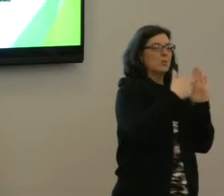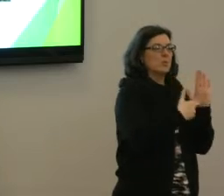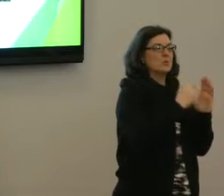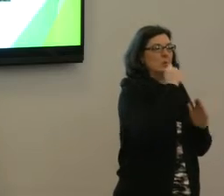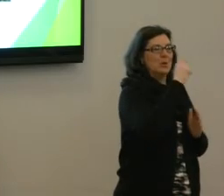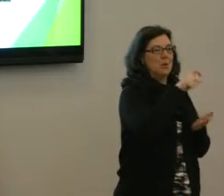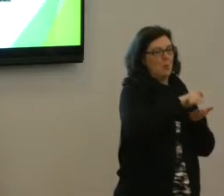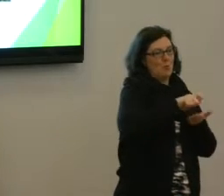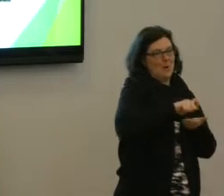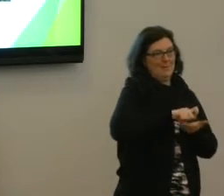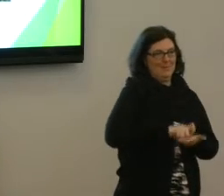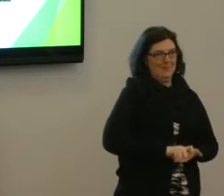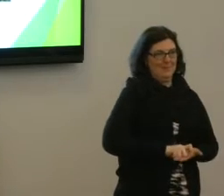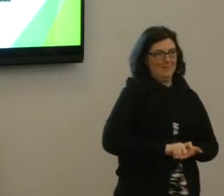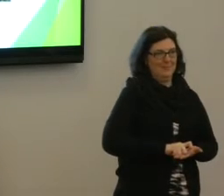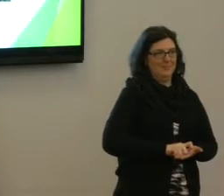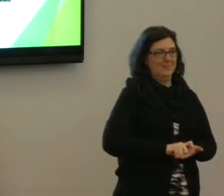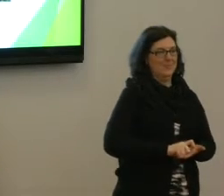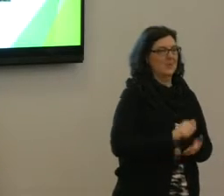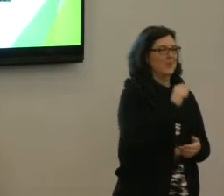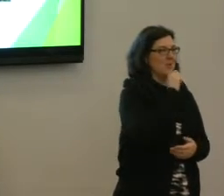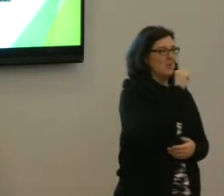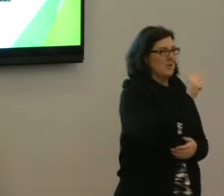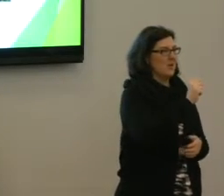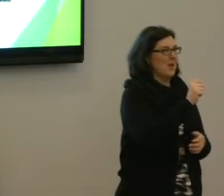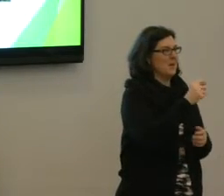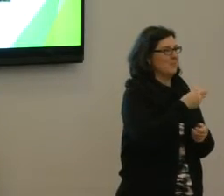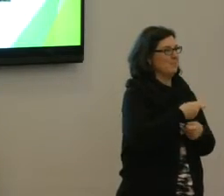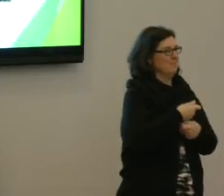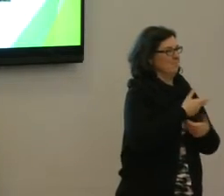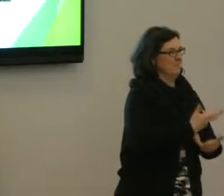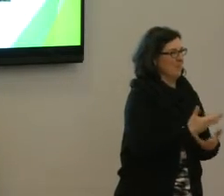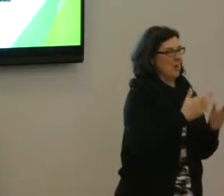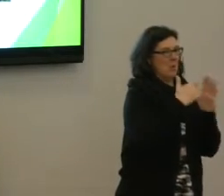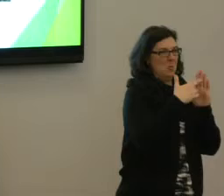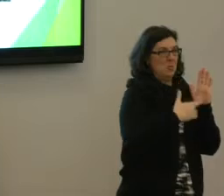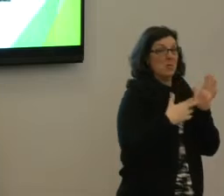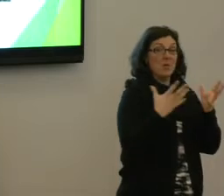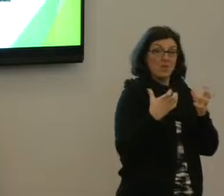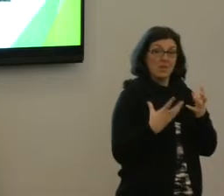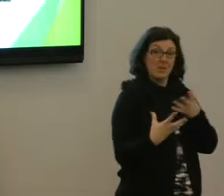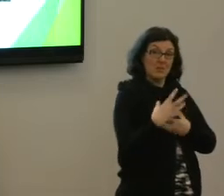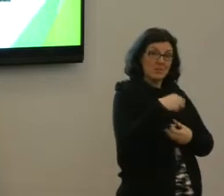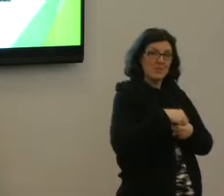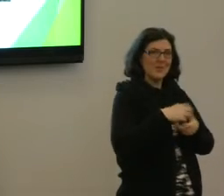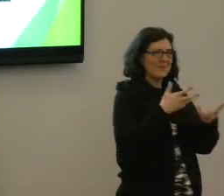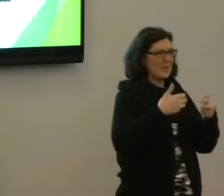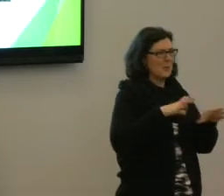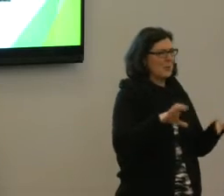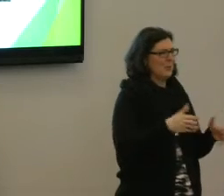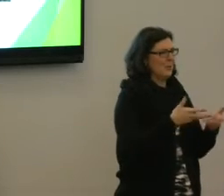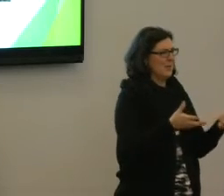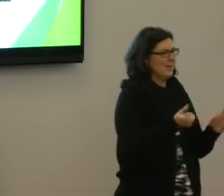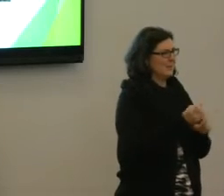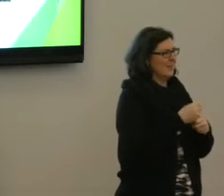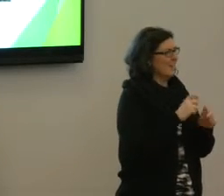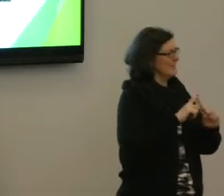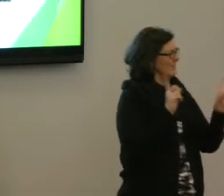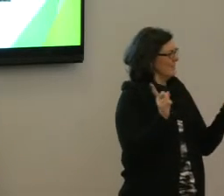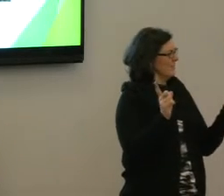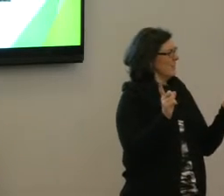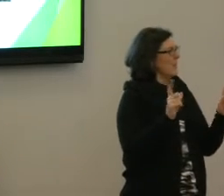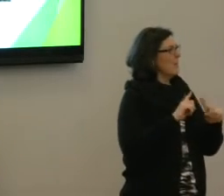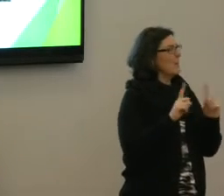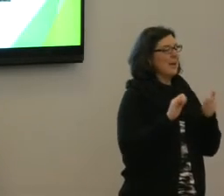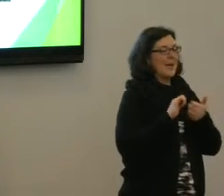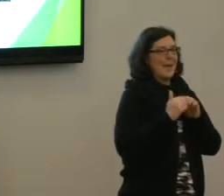unspoken? And how could we help people learn those rules? So, because they want to belong. They don't want to do stuff that will act out. But how do we help people